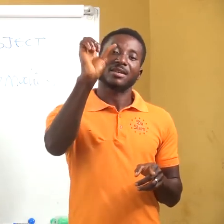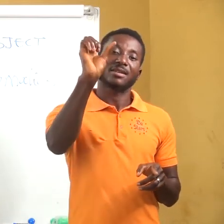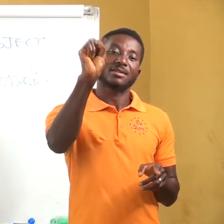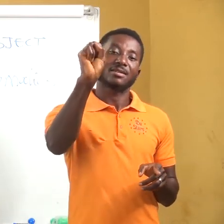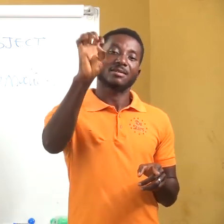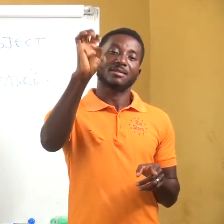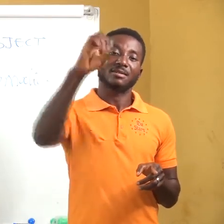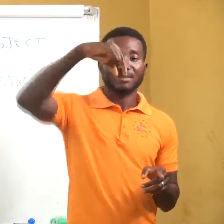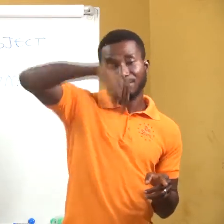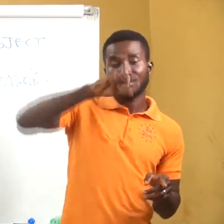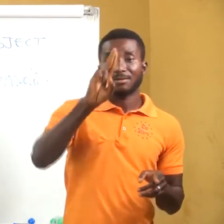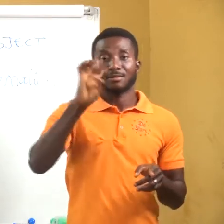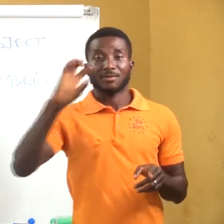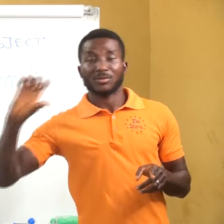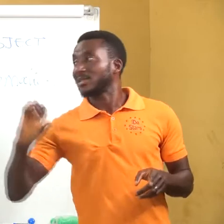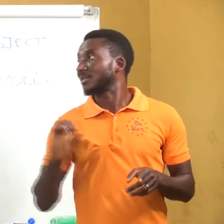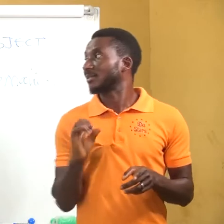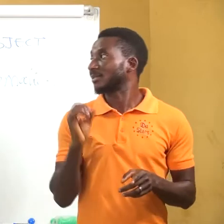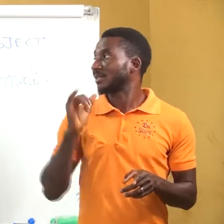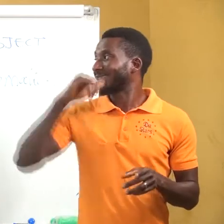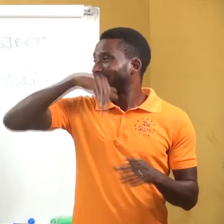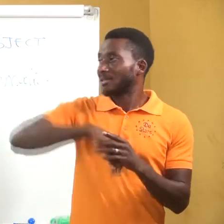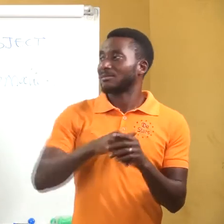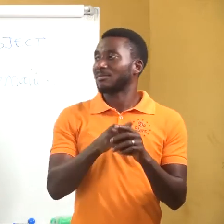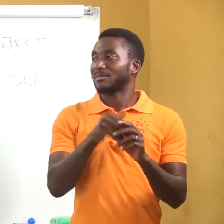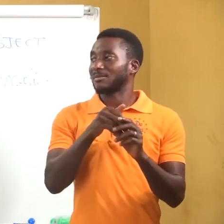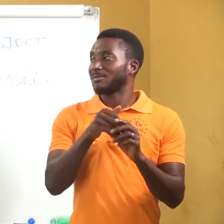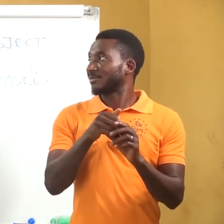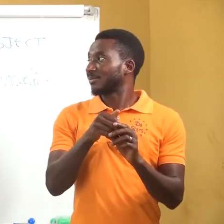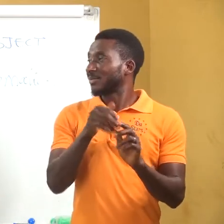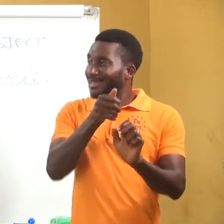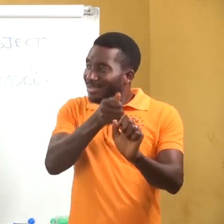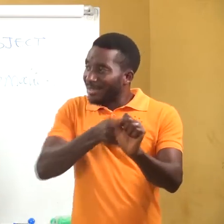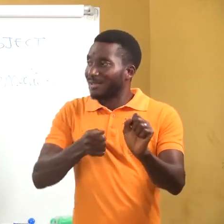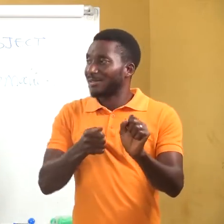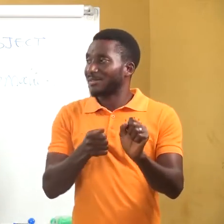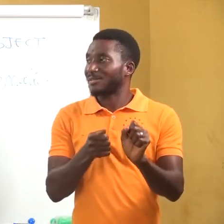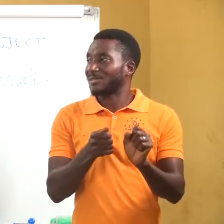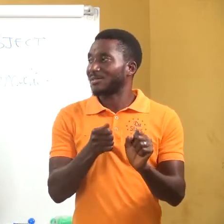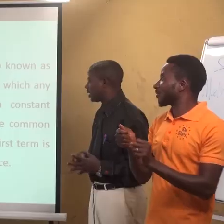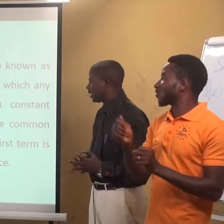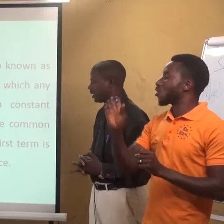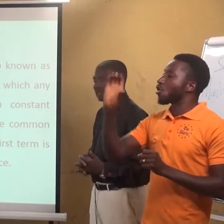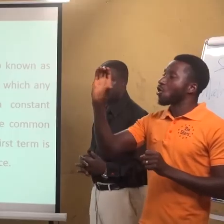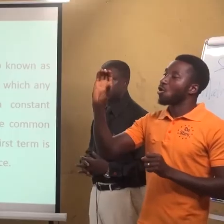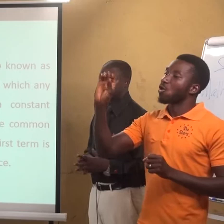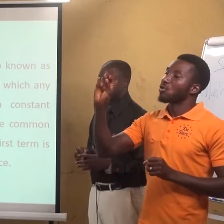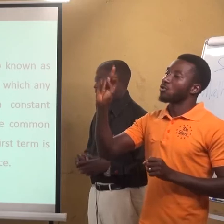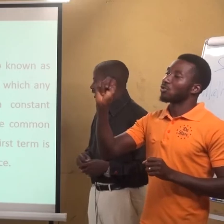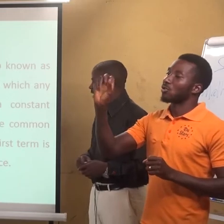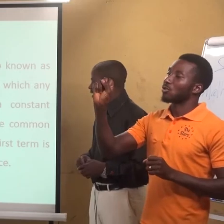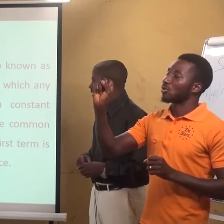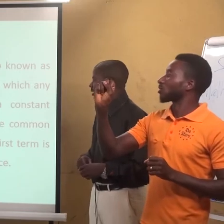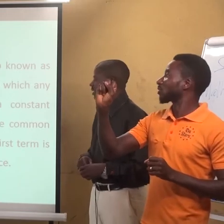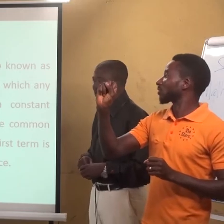is denoted by letter R, while its first term is denoted by letter A,